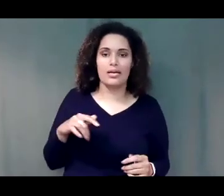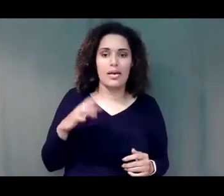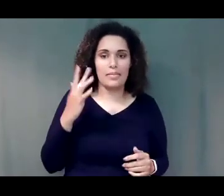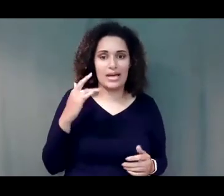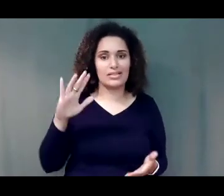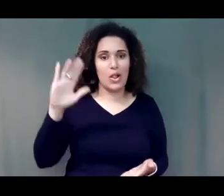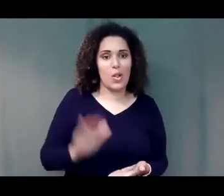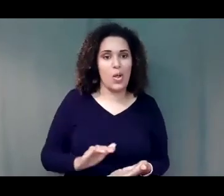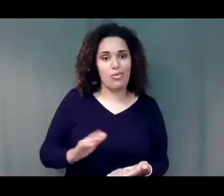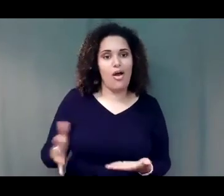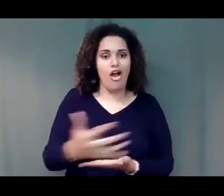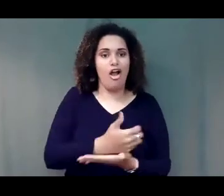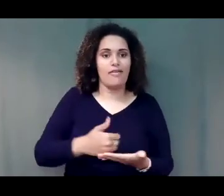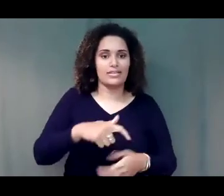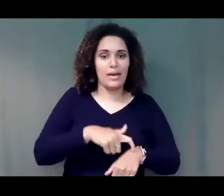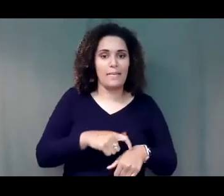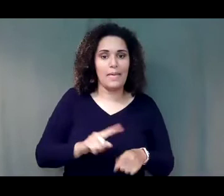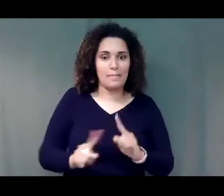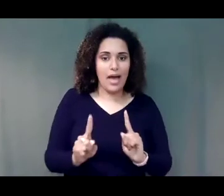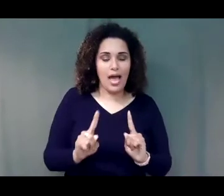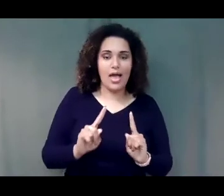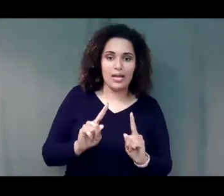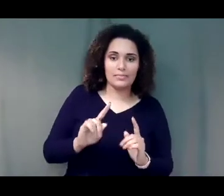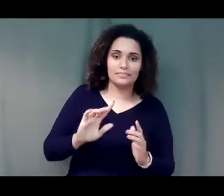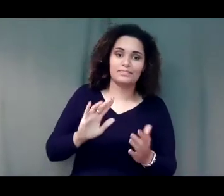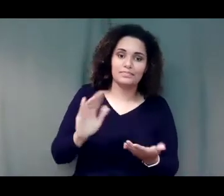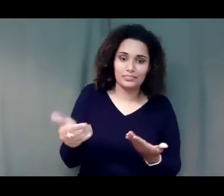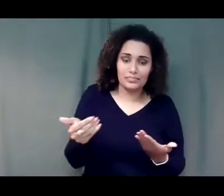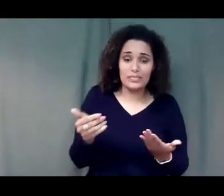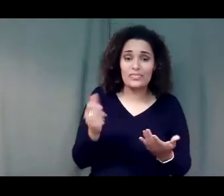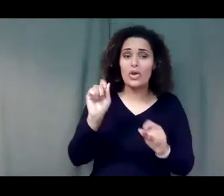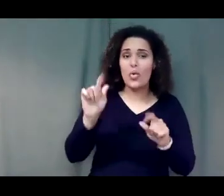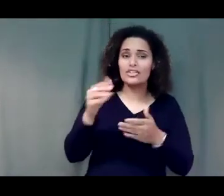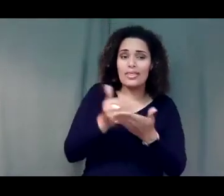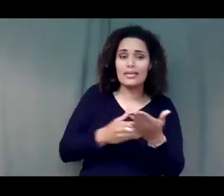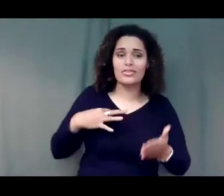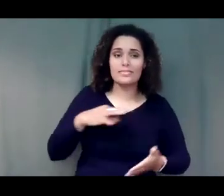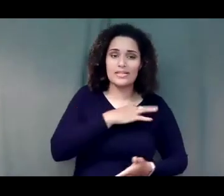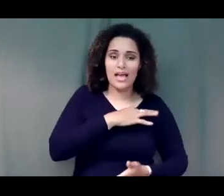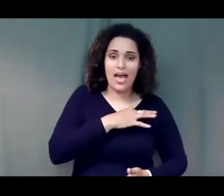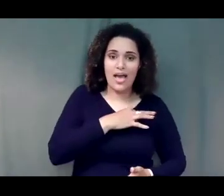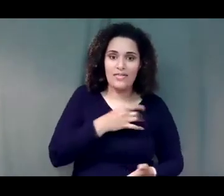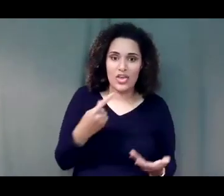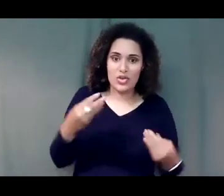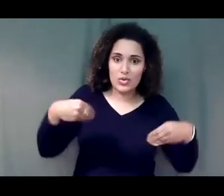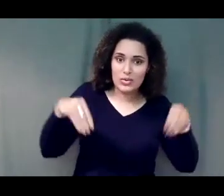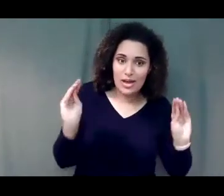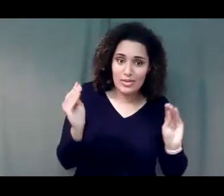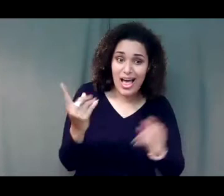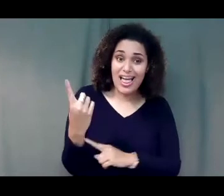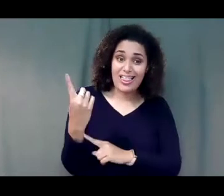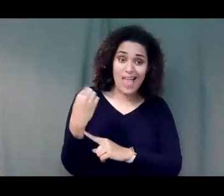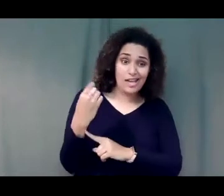harvests. Yeah. Here's a total plant on my question list from staff. How fast did you sell out last year's barrel